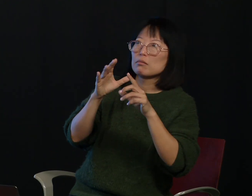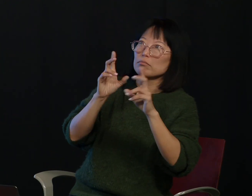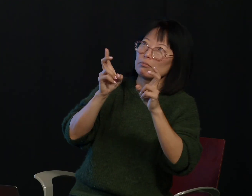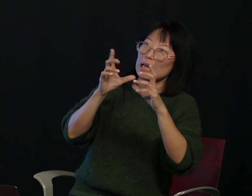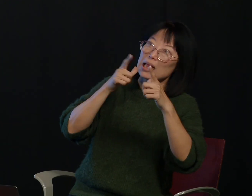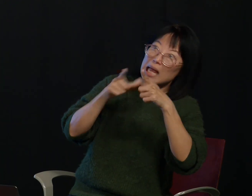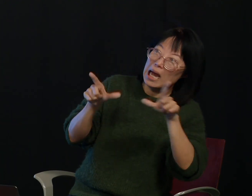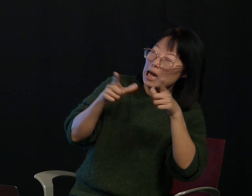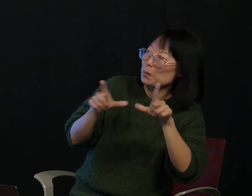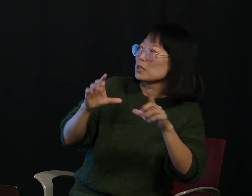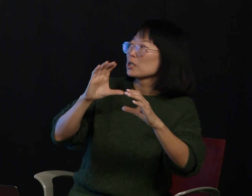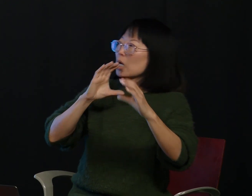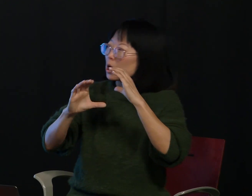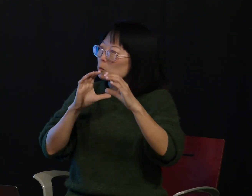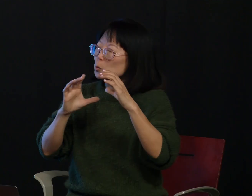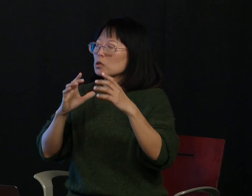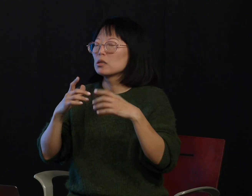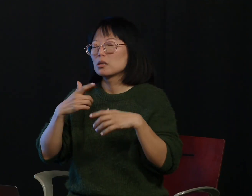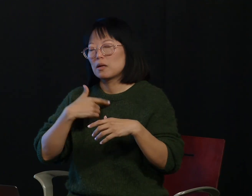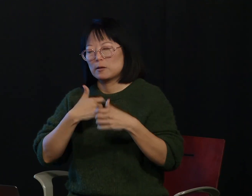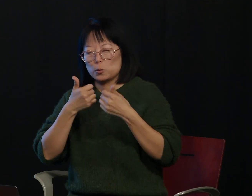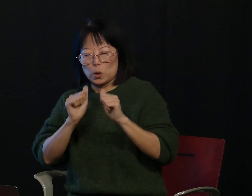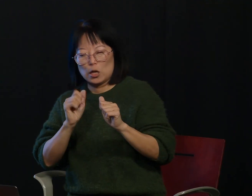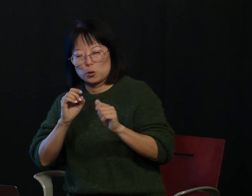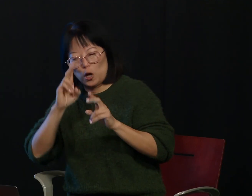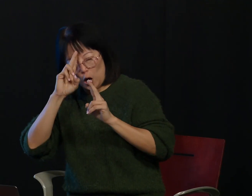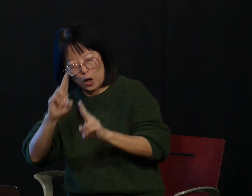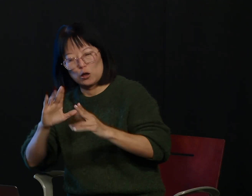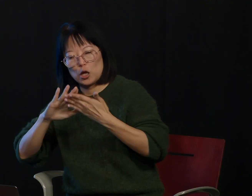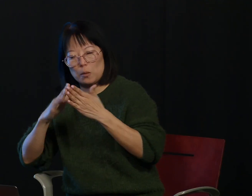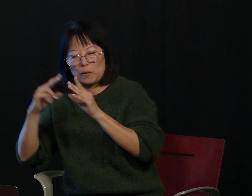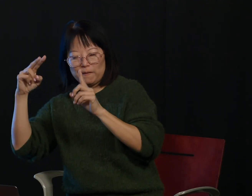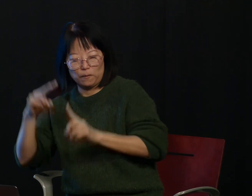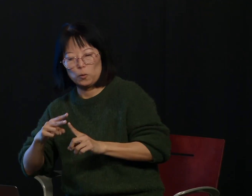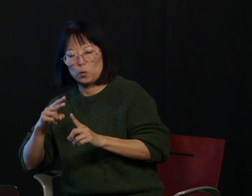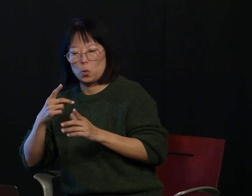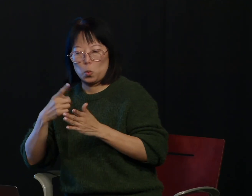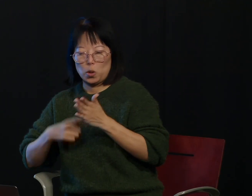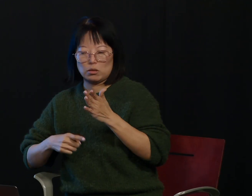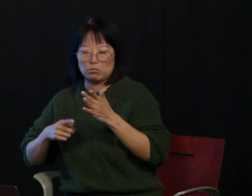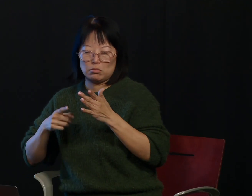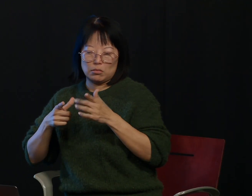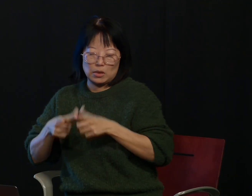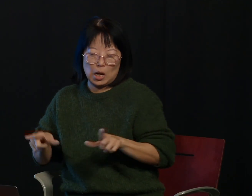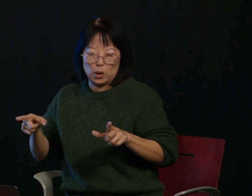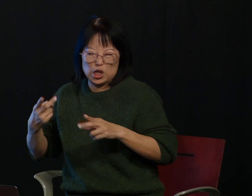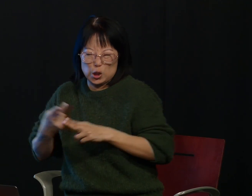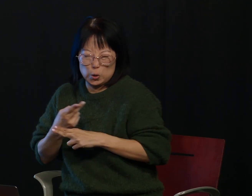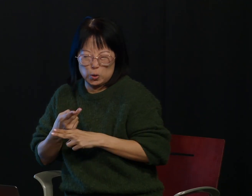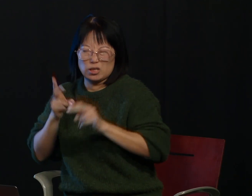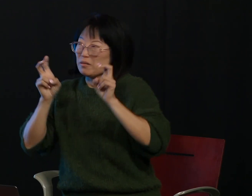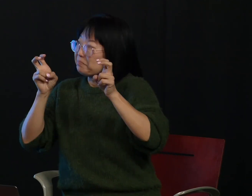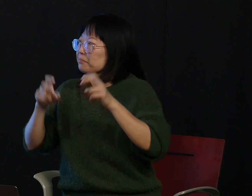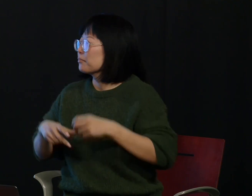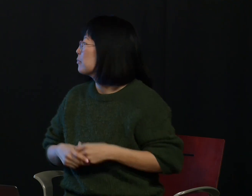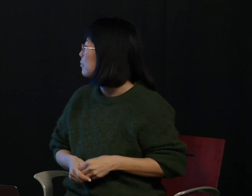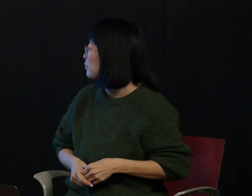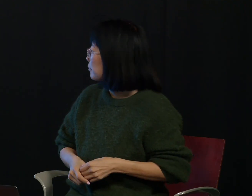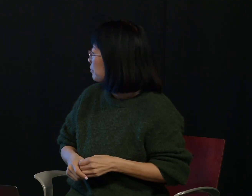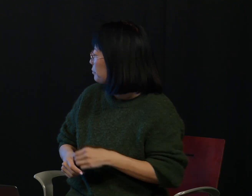their language and their communication. I have tried to honor the community view in what language that they call themselves